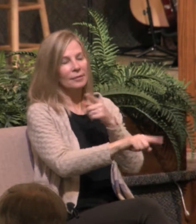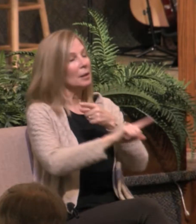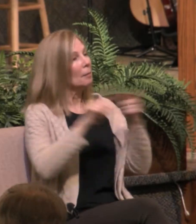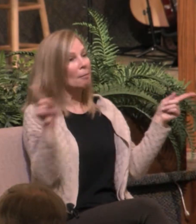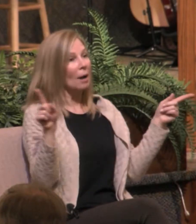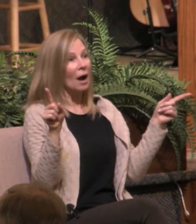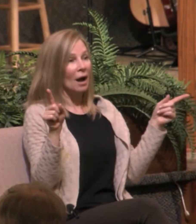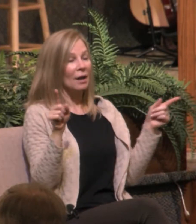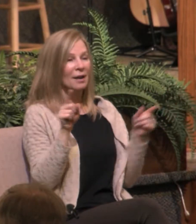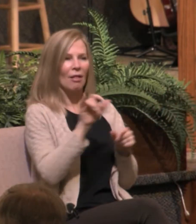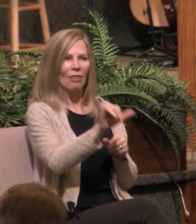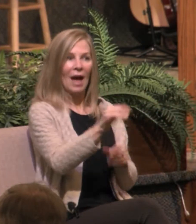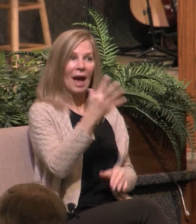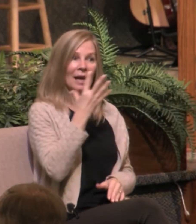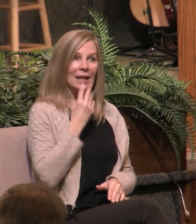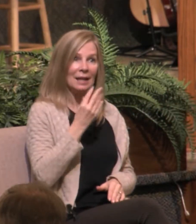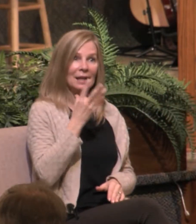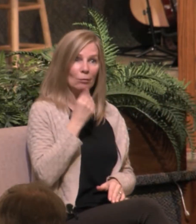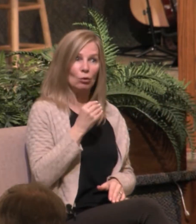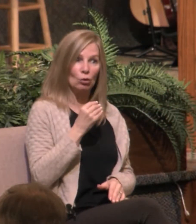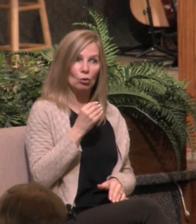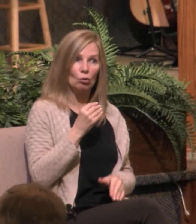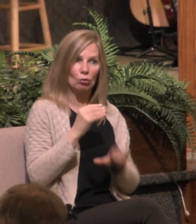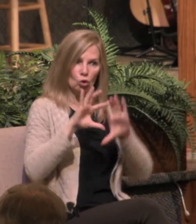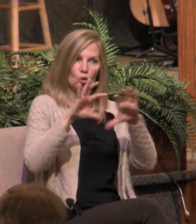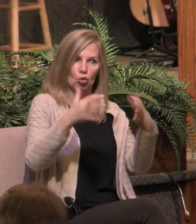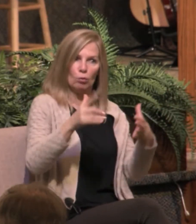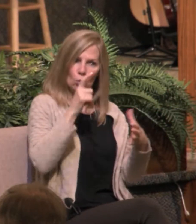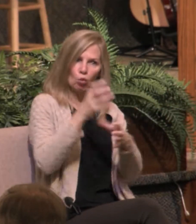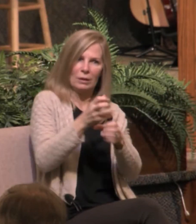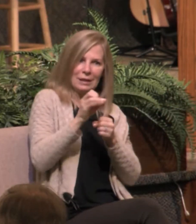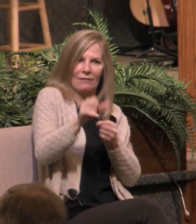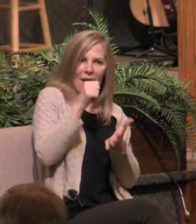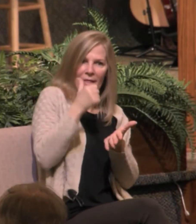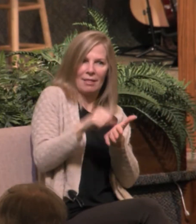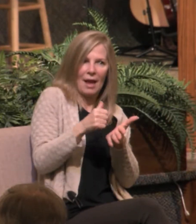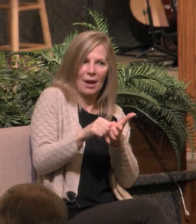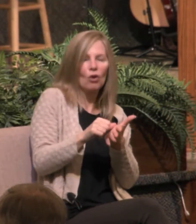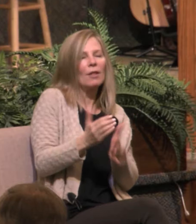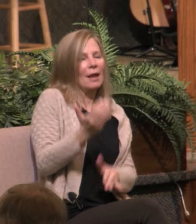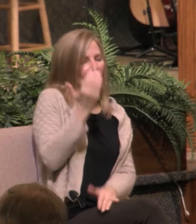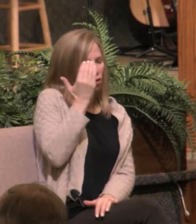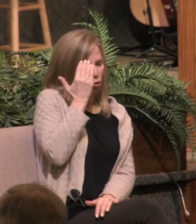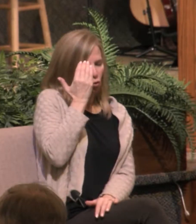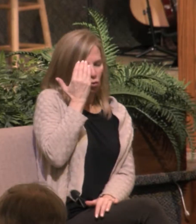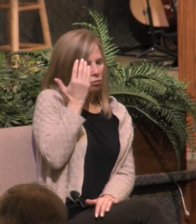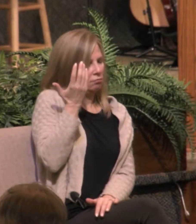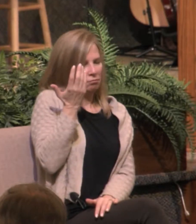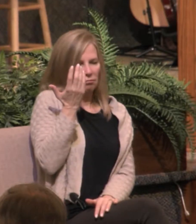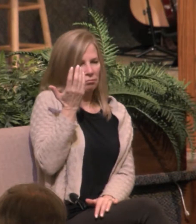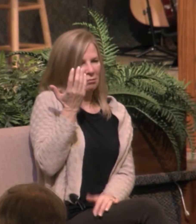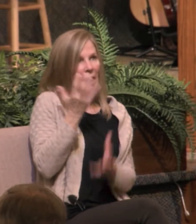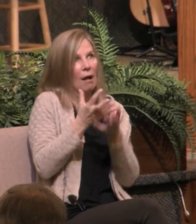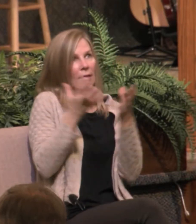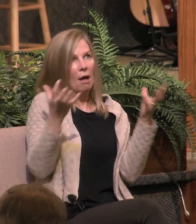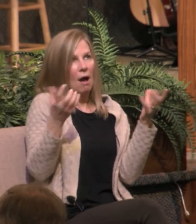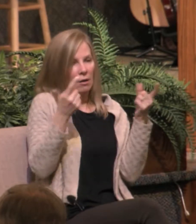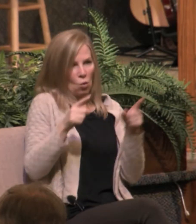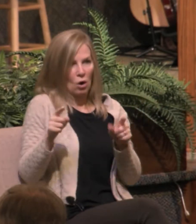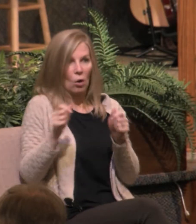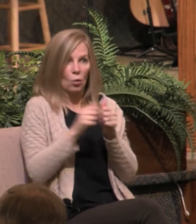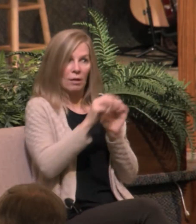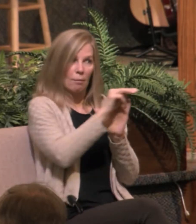have understood that by the time Moses left Egypt, there had been a lot going on between Moses and the then